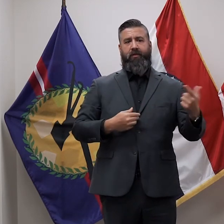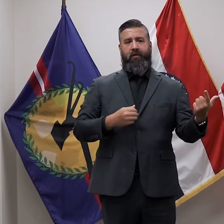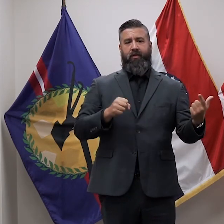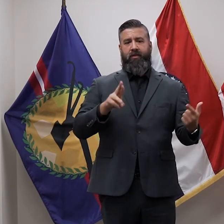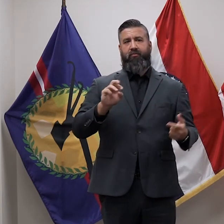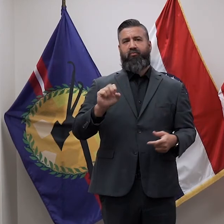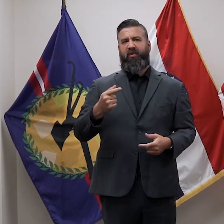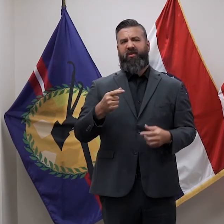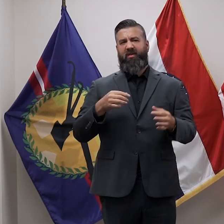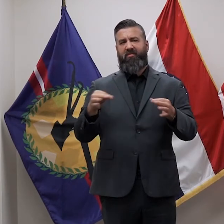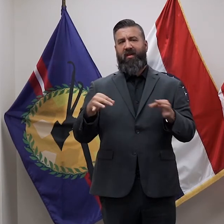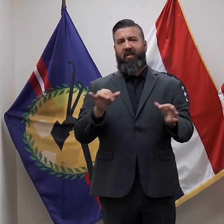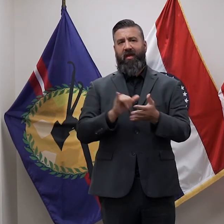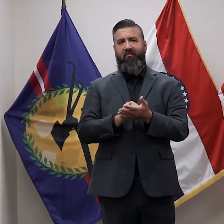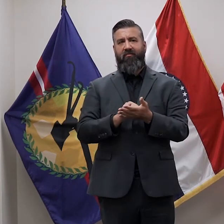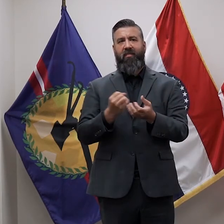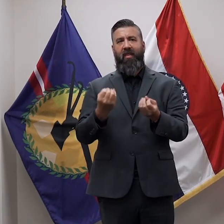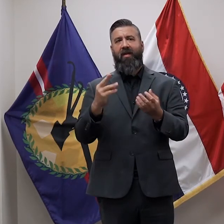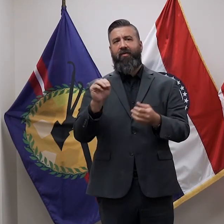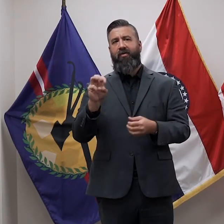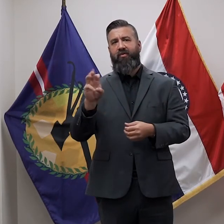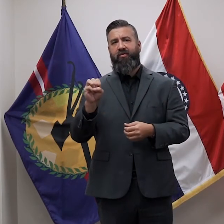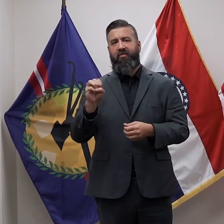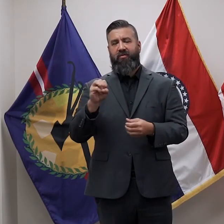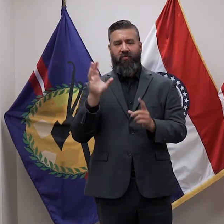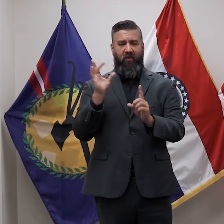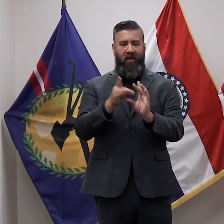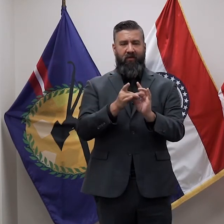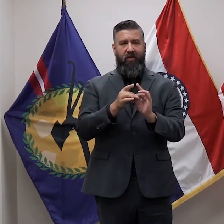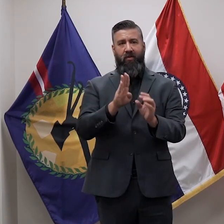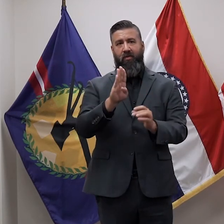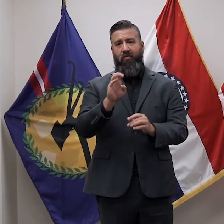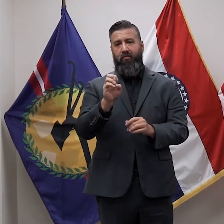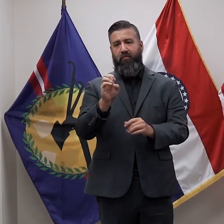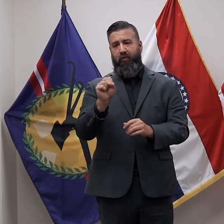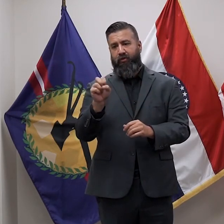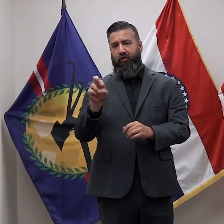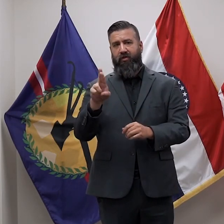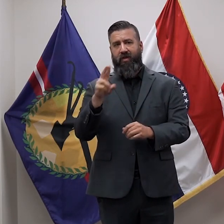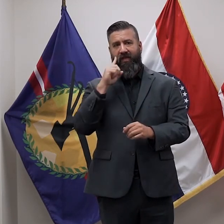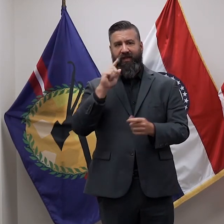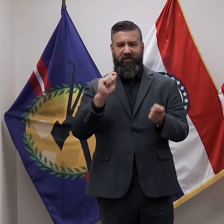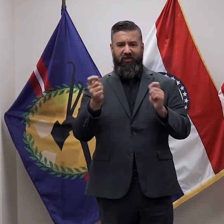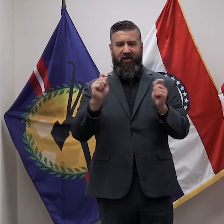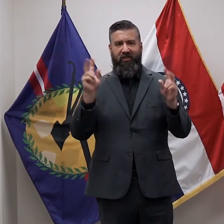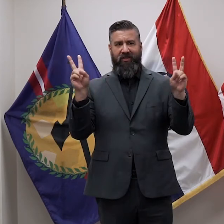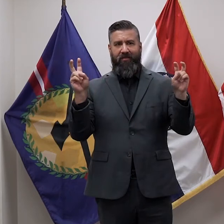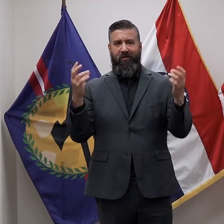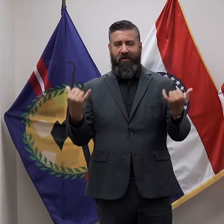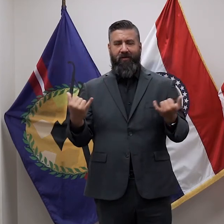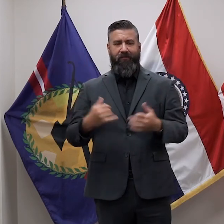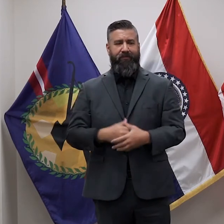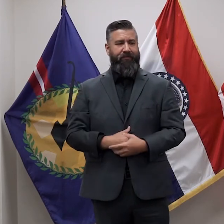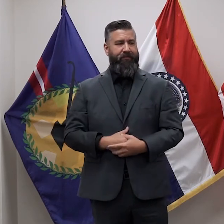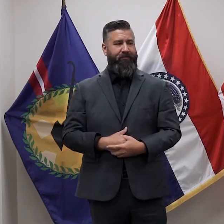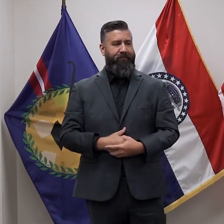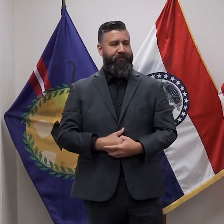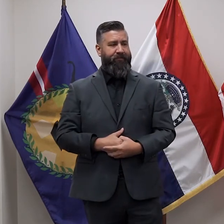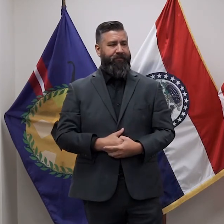Spring explain the boosters. Yeah, there's a lot in the news. There's a lot in the news around boosters, and I think it's an evolving topic right now.